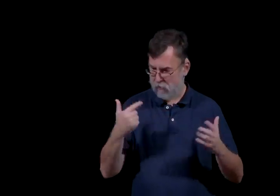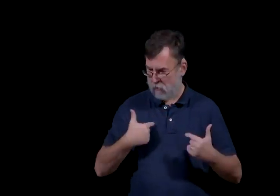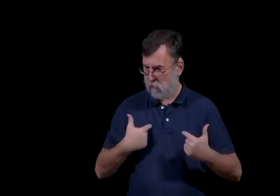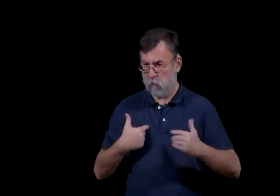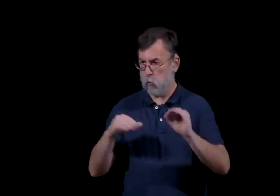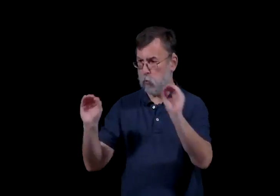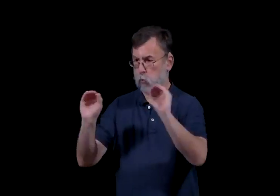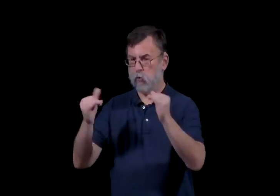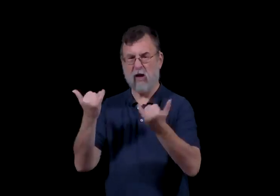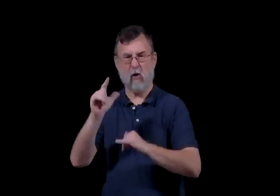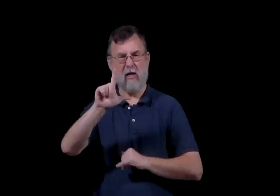morning.